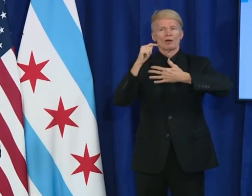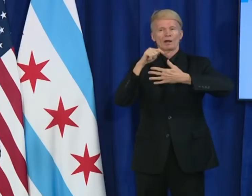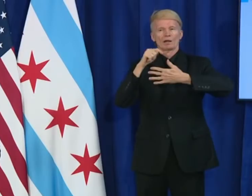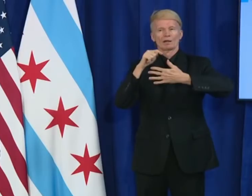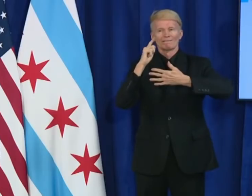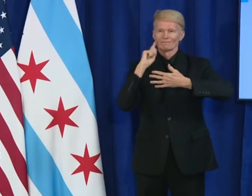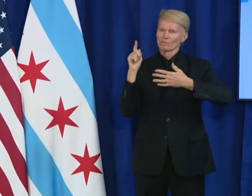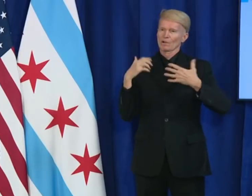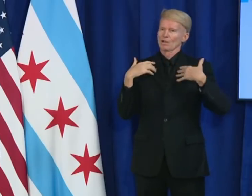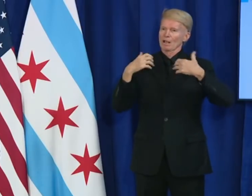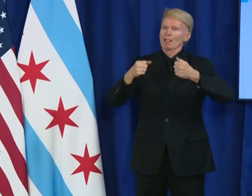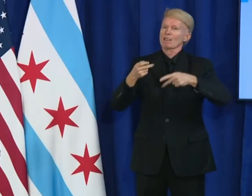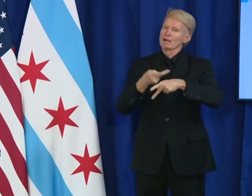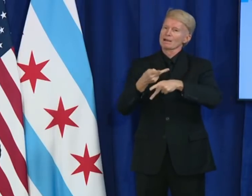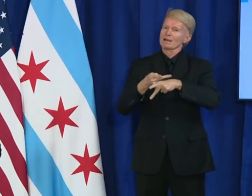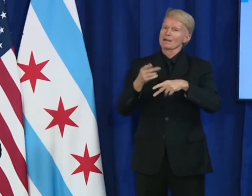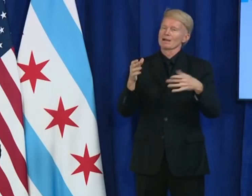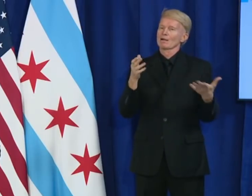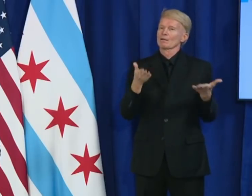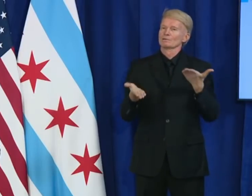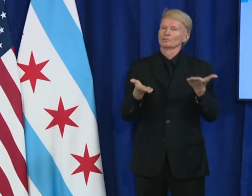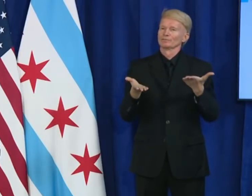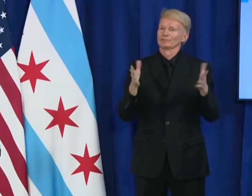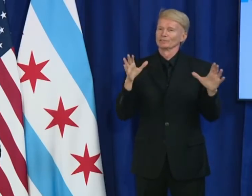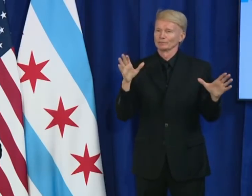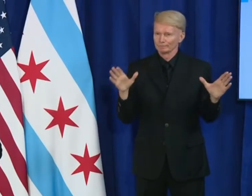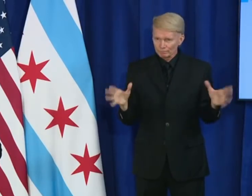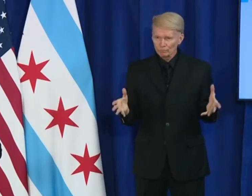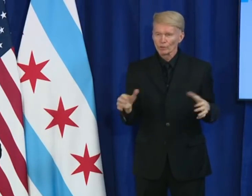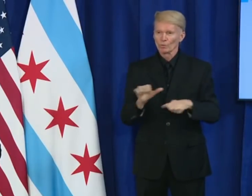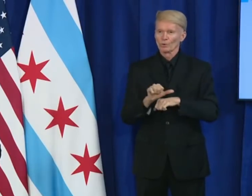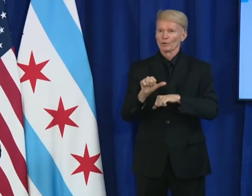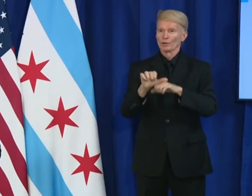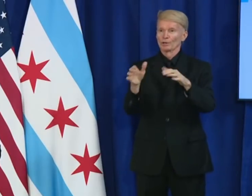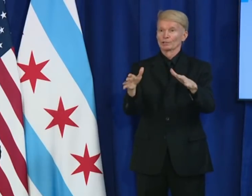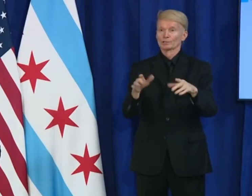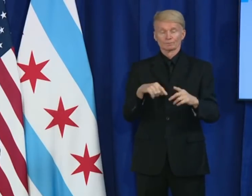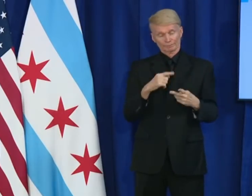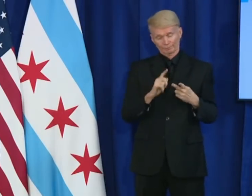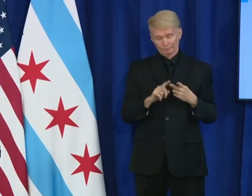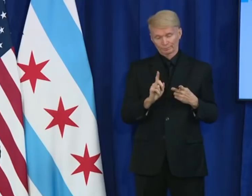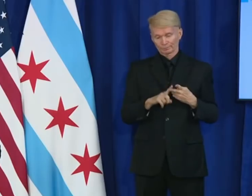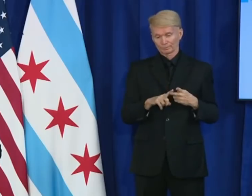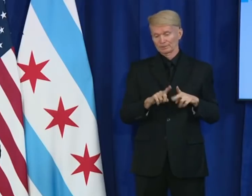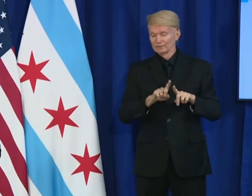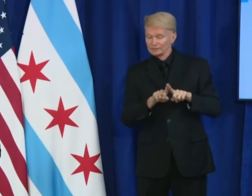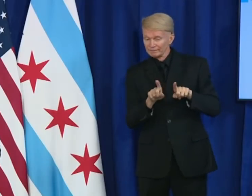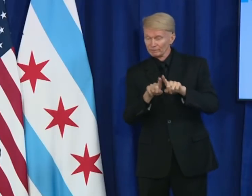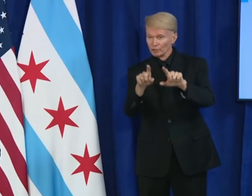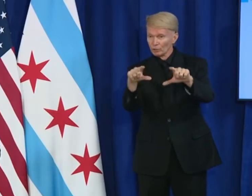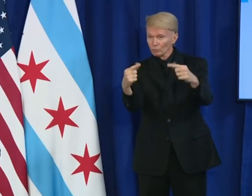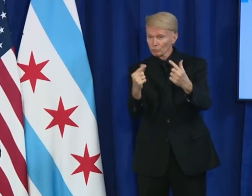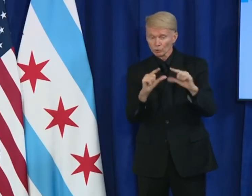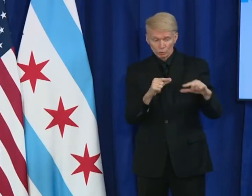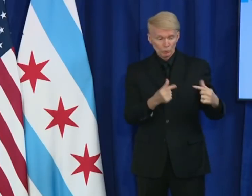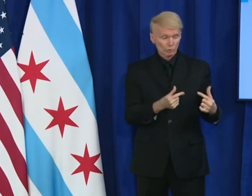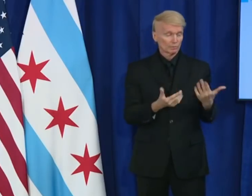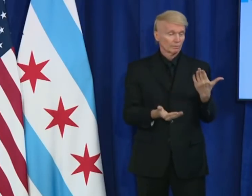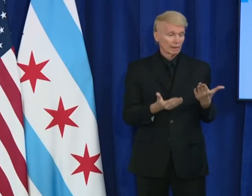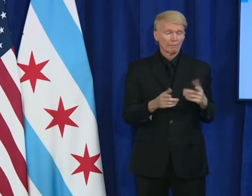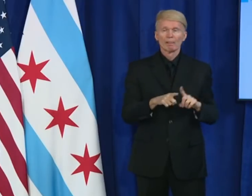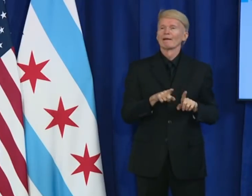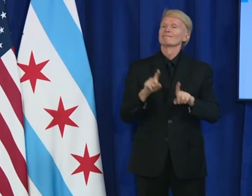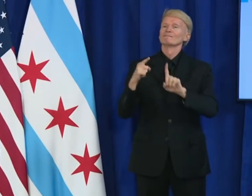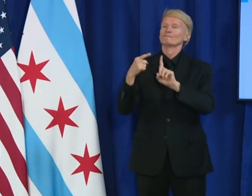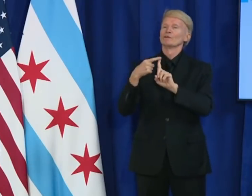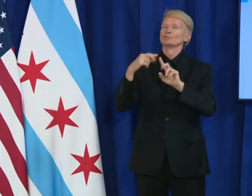first amongst healthcare providers. Now, there are other considerations. There are other groups that will be early groups vaccinated, such as